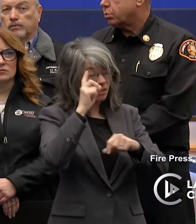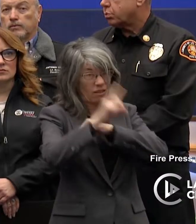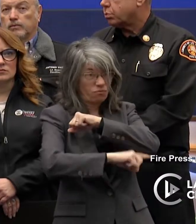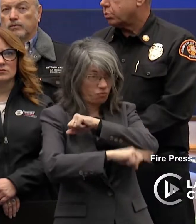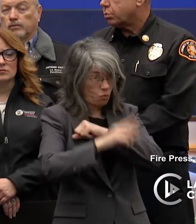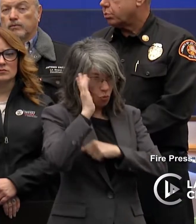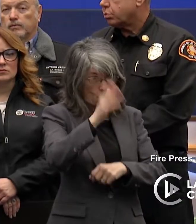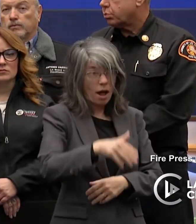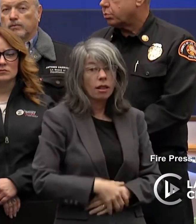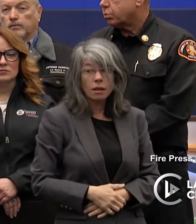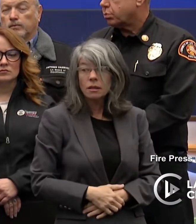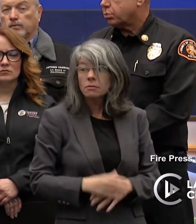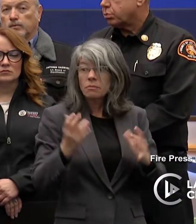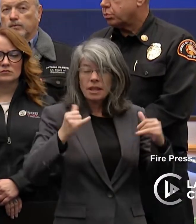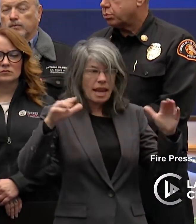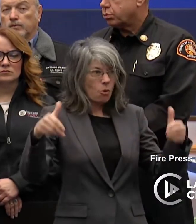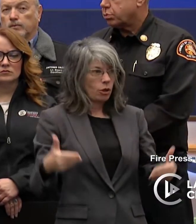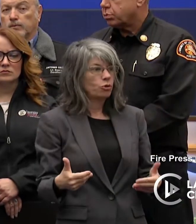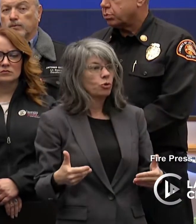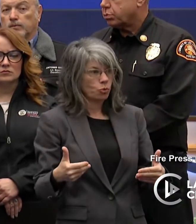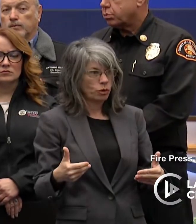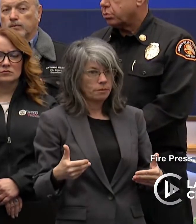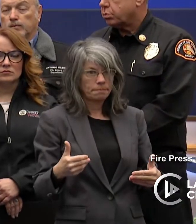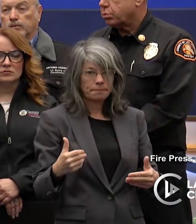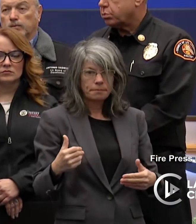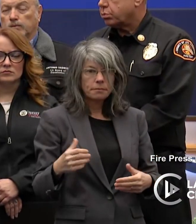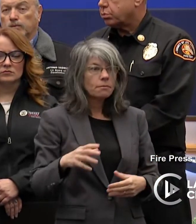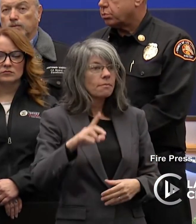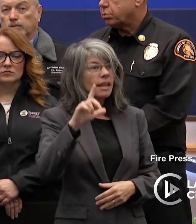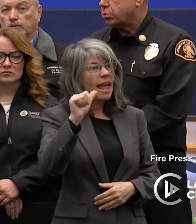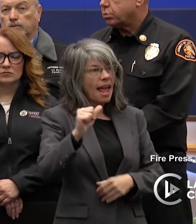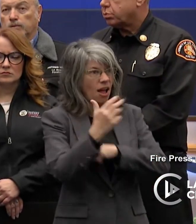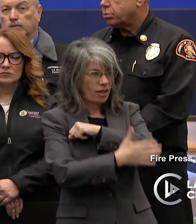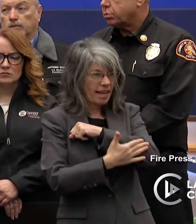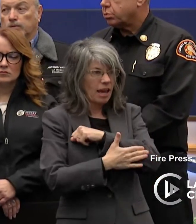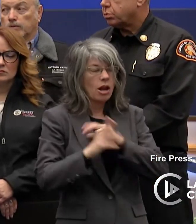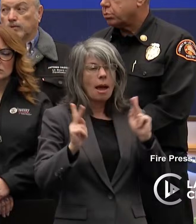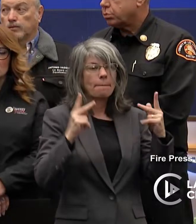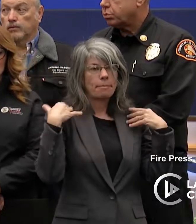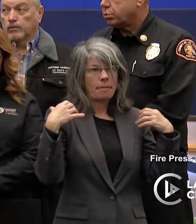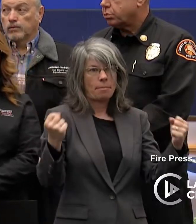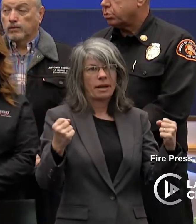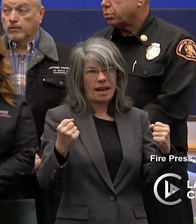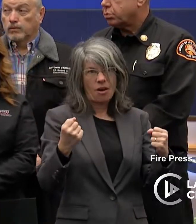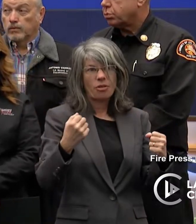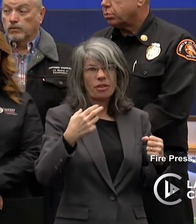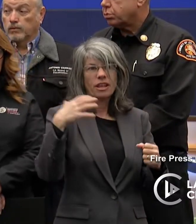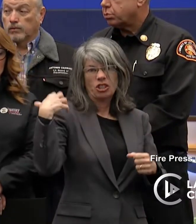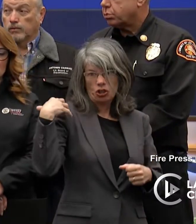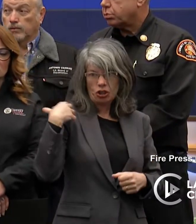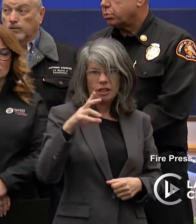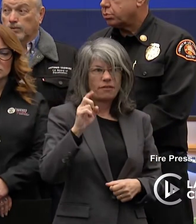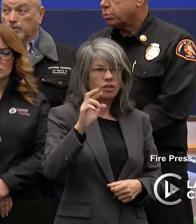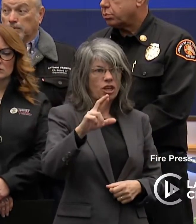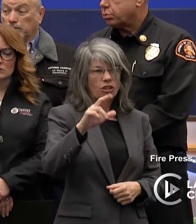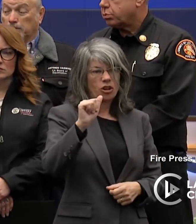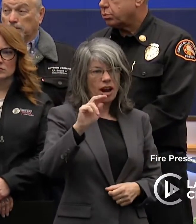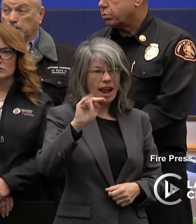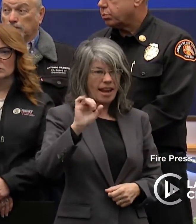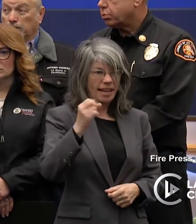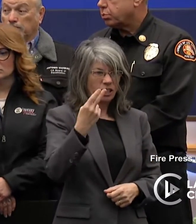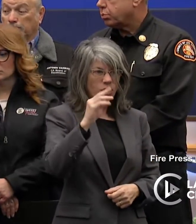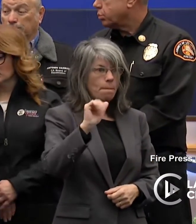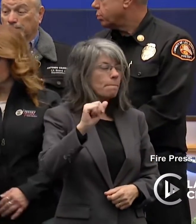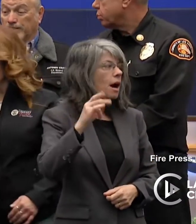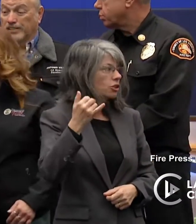prosecute you. I'd like to now introduce Los Angeles County Public Health Chief Deputy Director, Dr. Anish